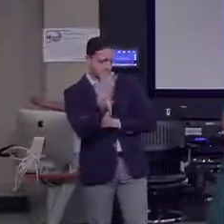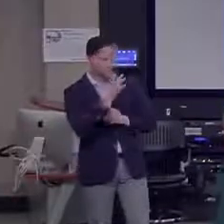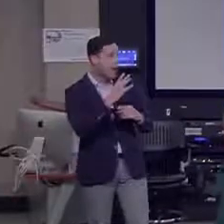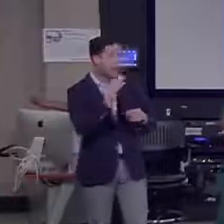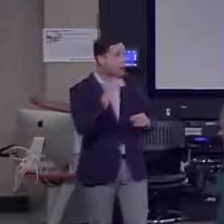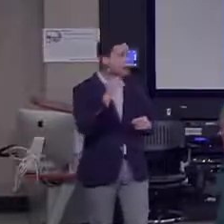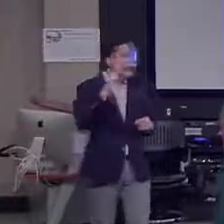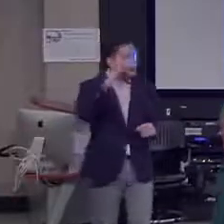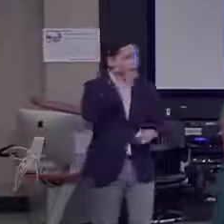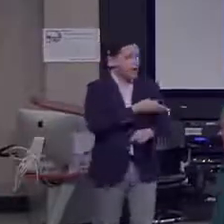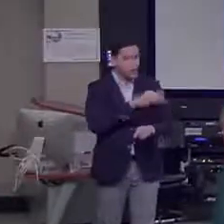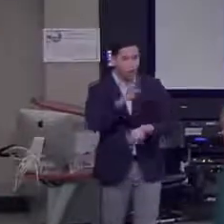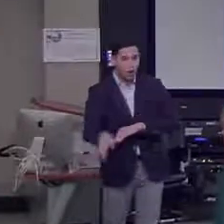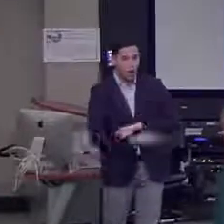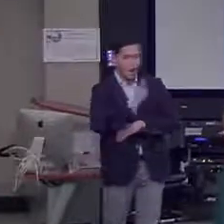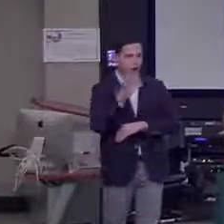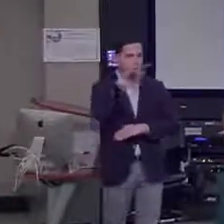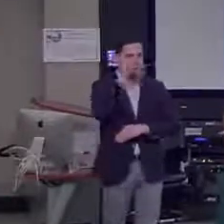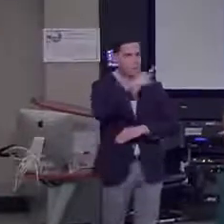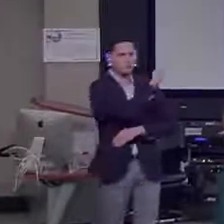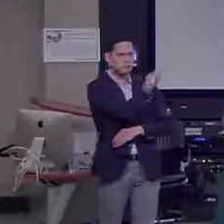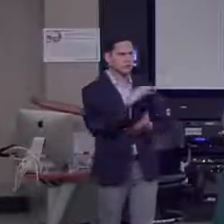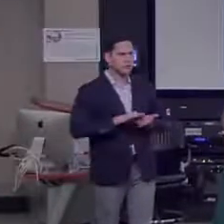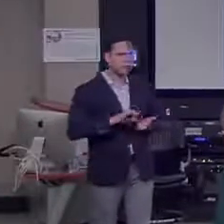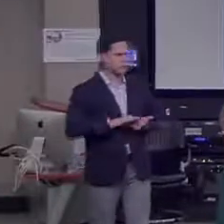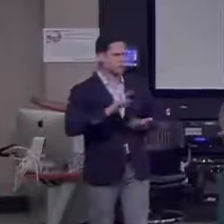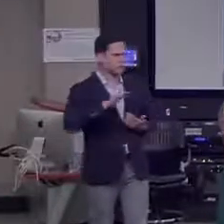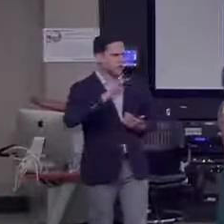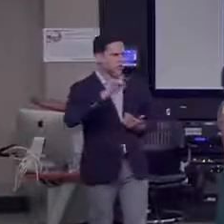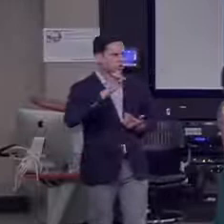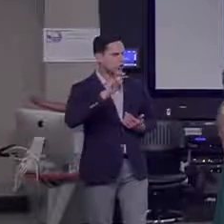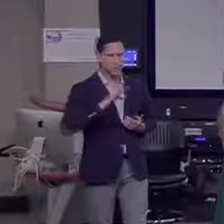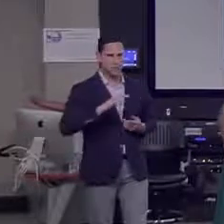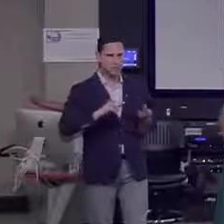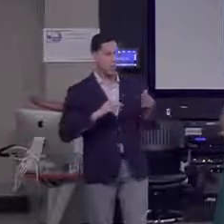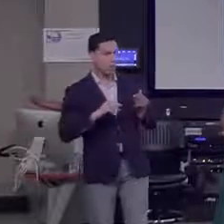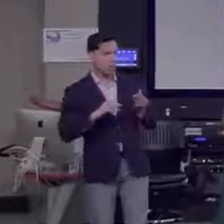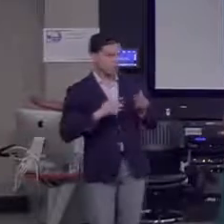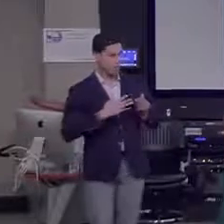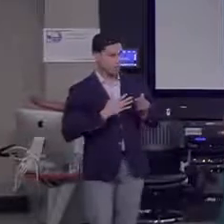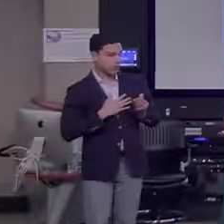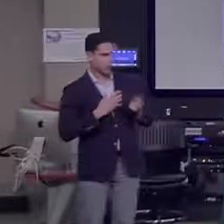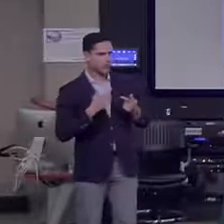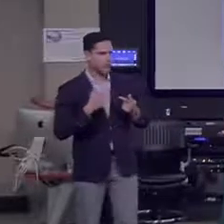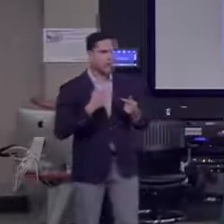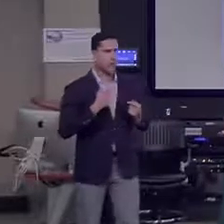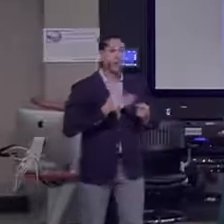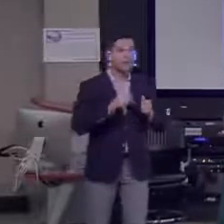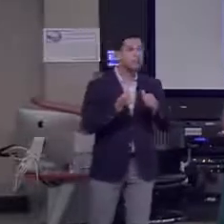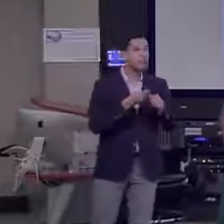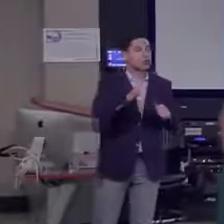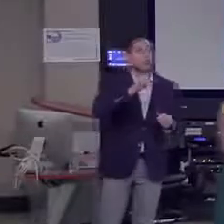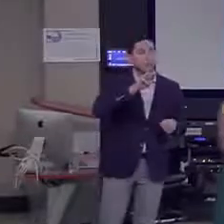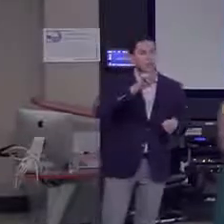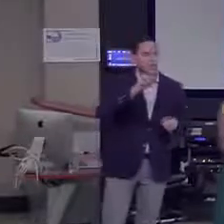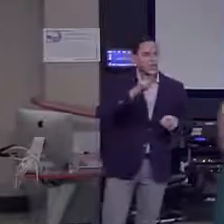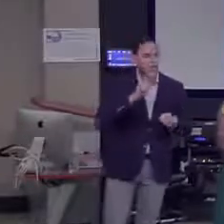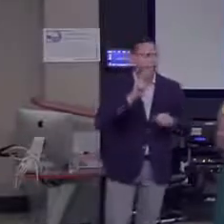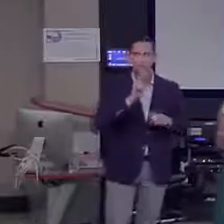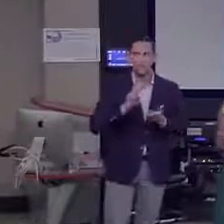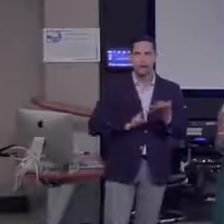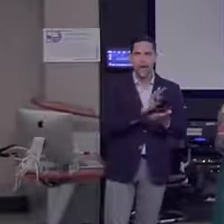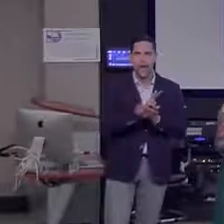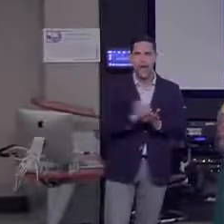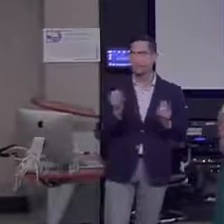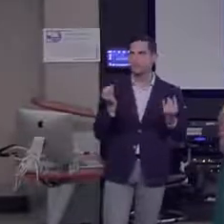Twitter thing for us. And I went, oh, my God, I don't know how to do this. I don't know how to tweet. My first tweet took me 2 hours. Right. Can you imagine? We Because were I